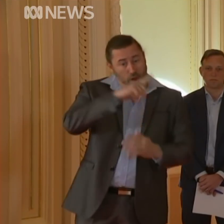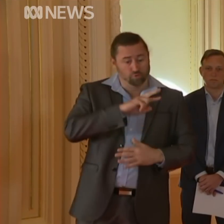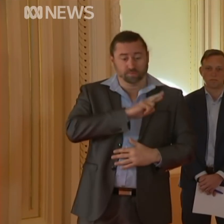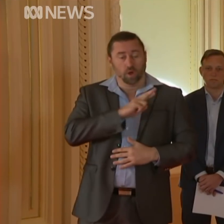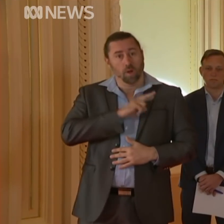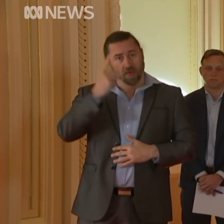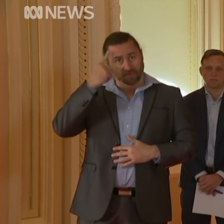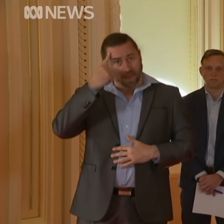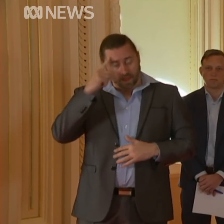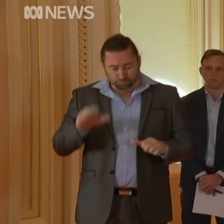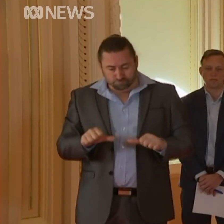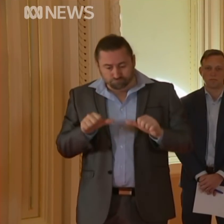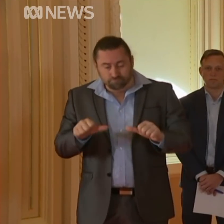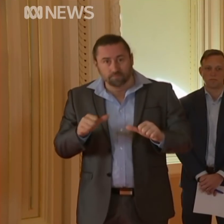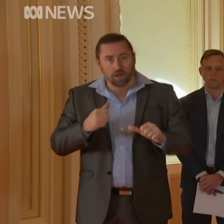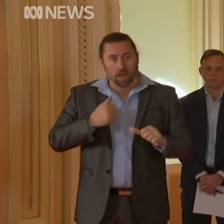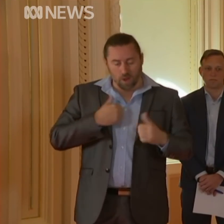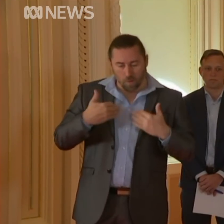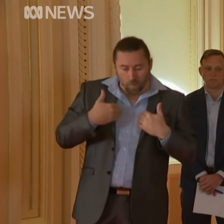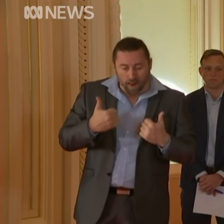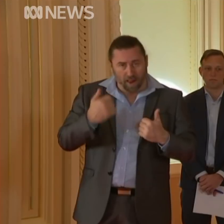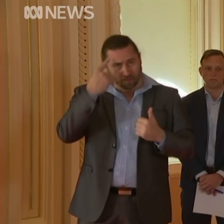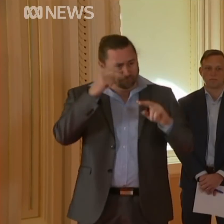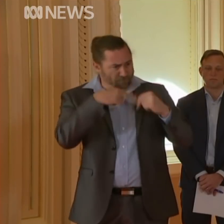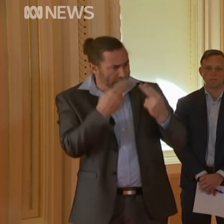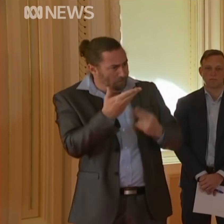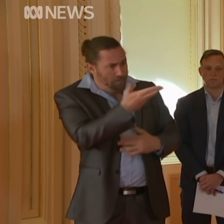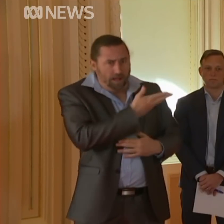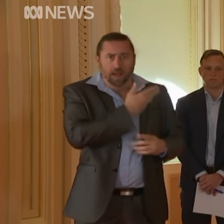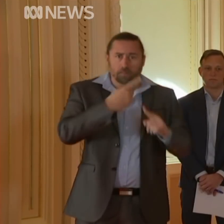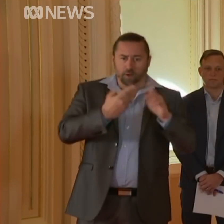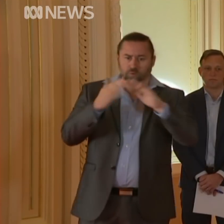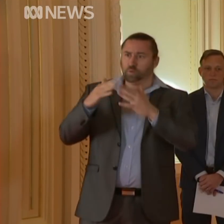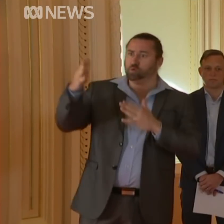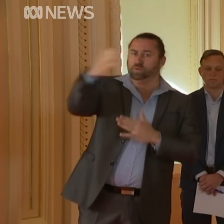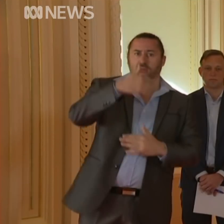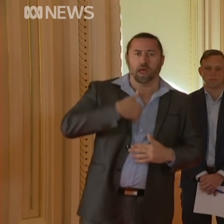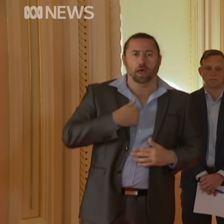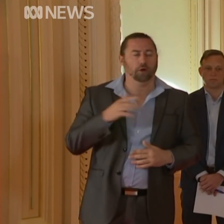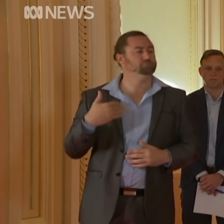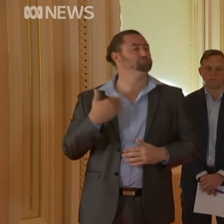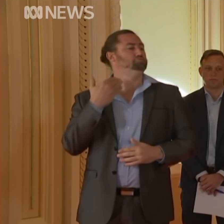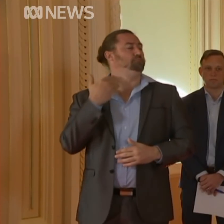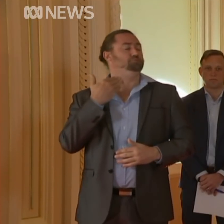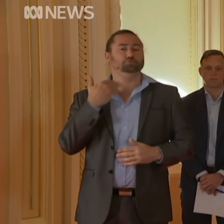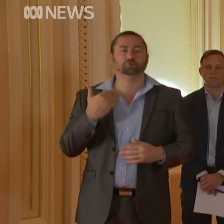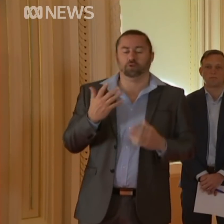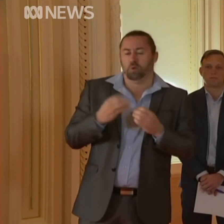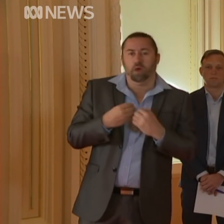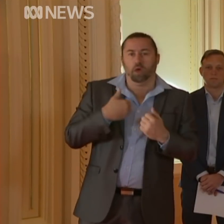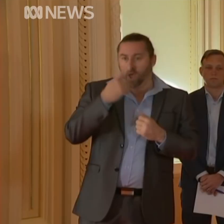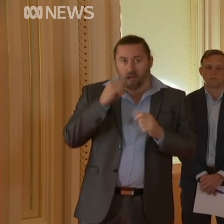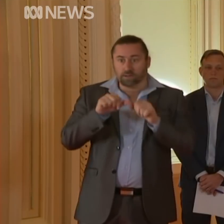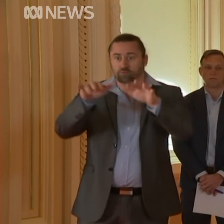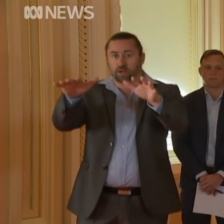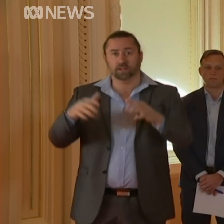our families but also the broader community at large. And there's a whole range of issues. I can't go through the list here at the moment because